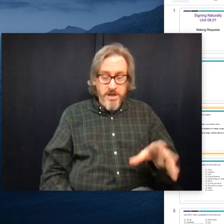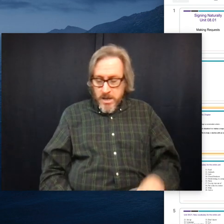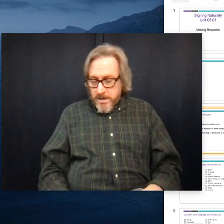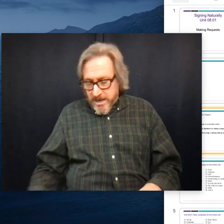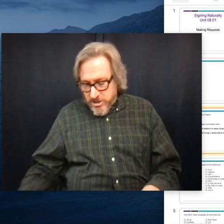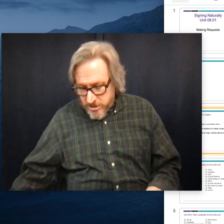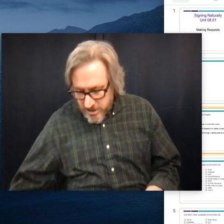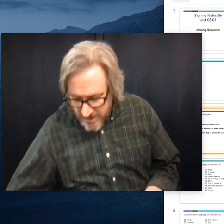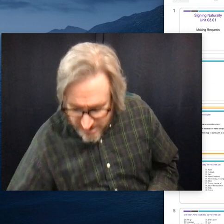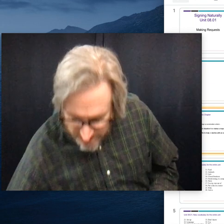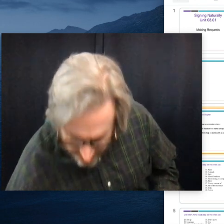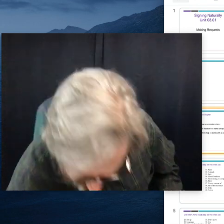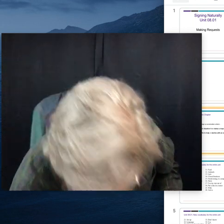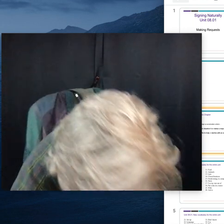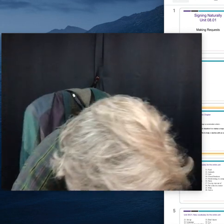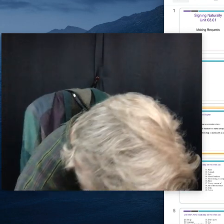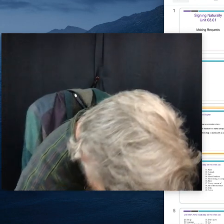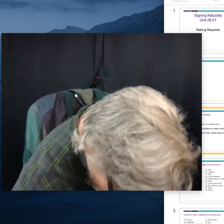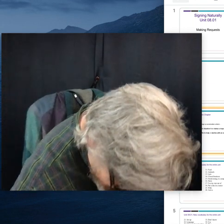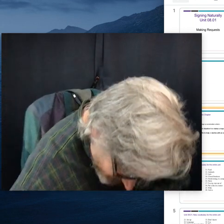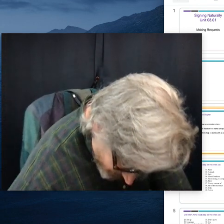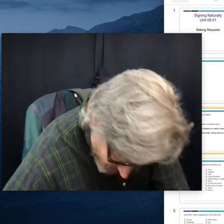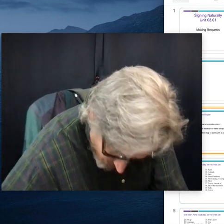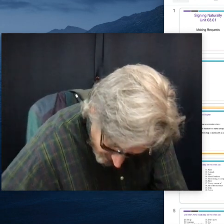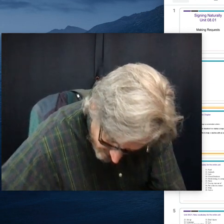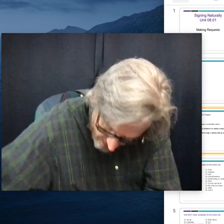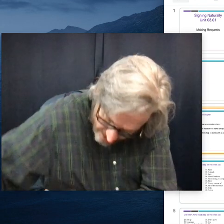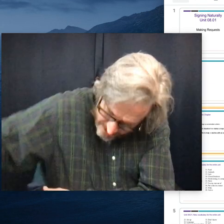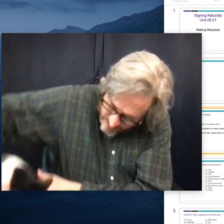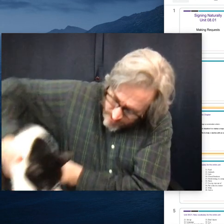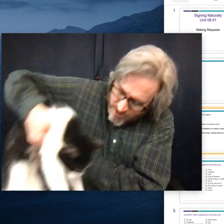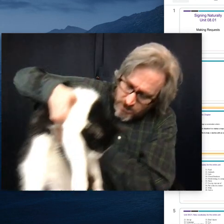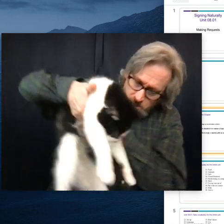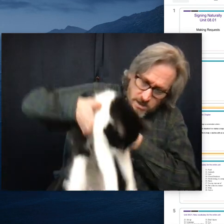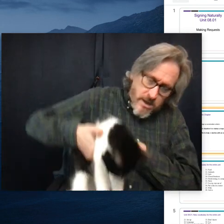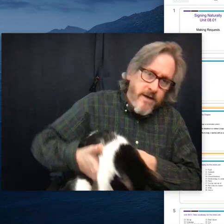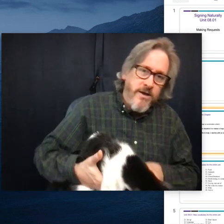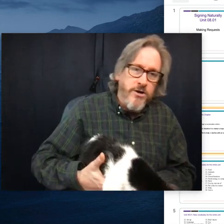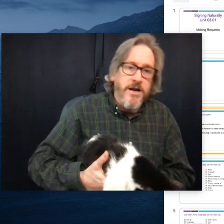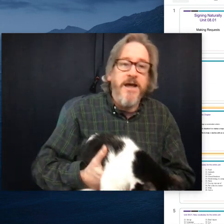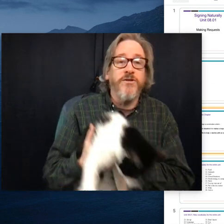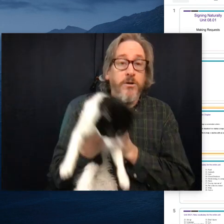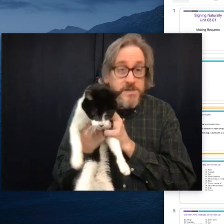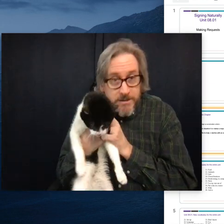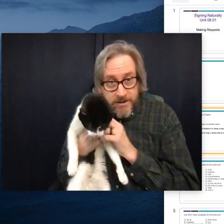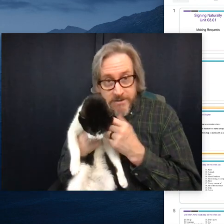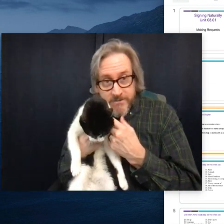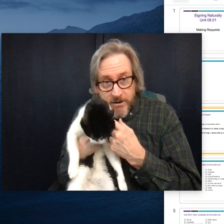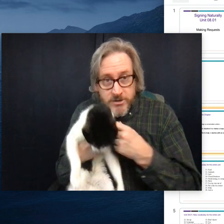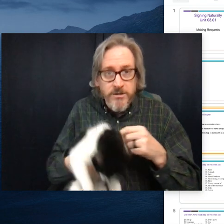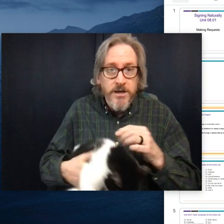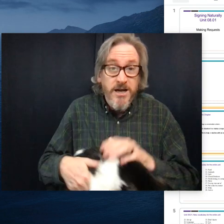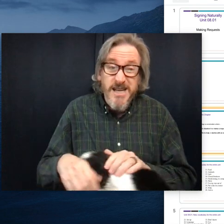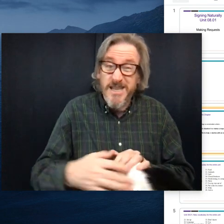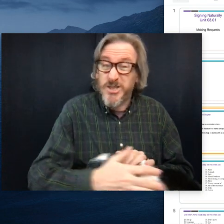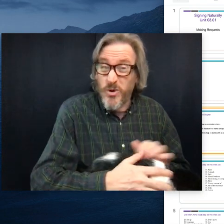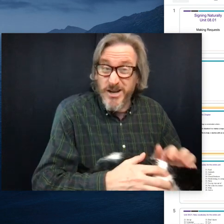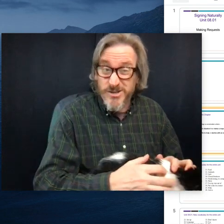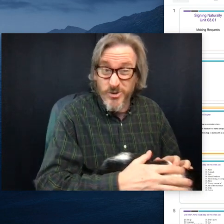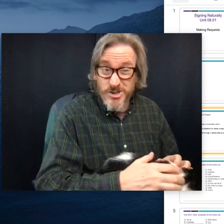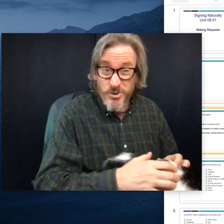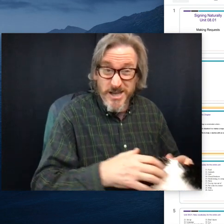felt. Dodge, yes, I know. You can say hi to everybody, and then you're going to have to go. See, this is Dodger. He's